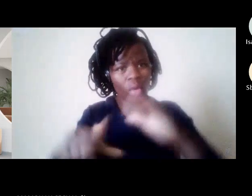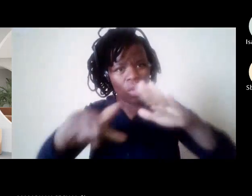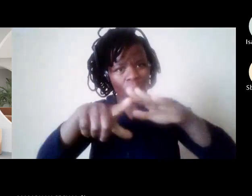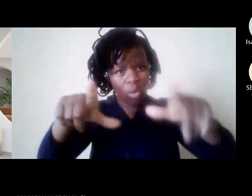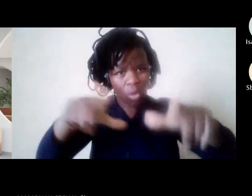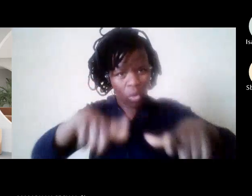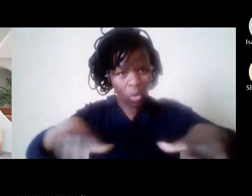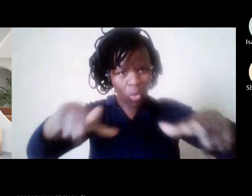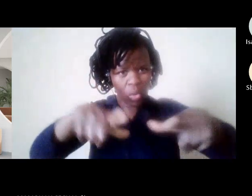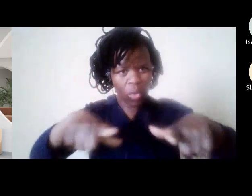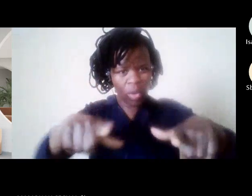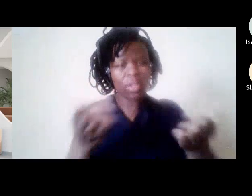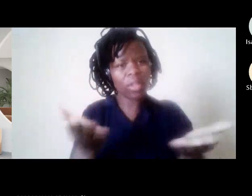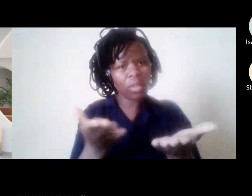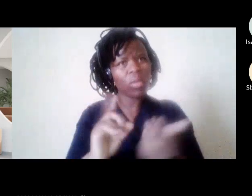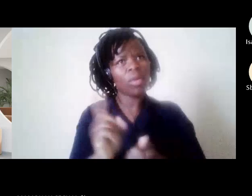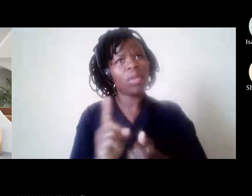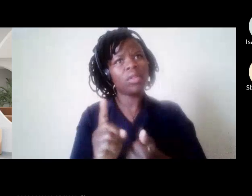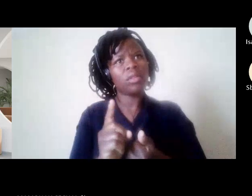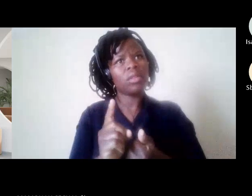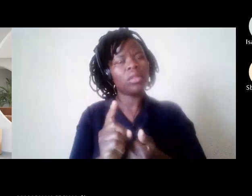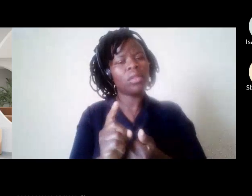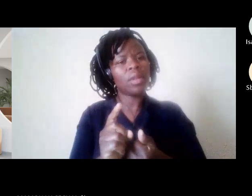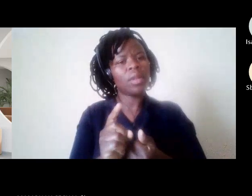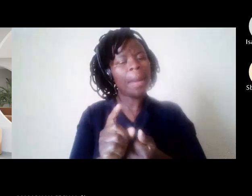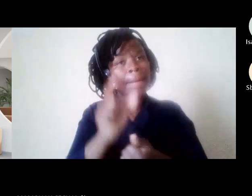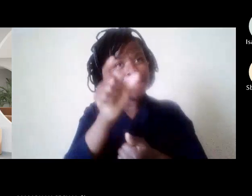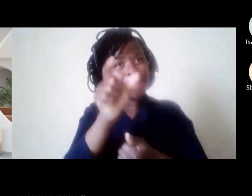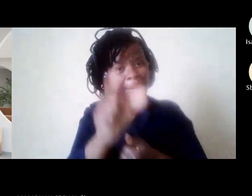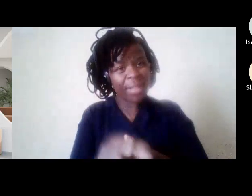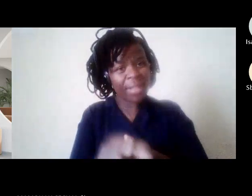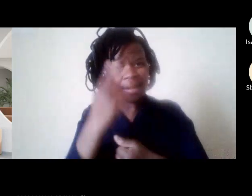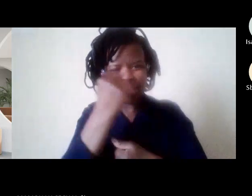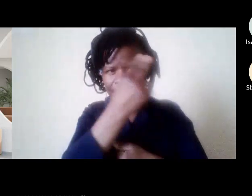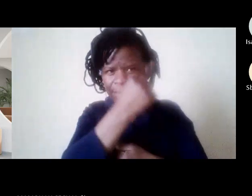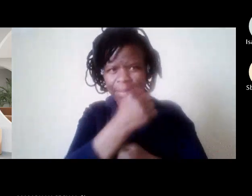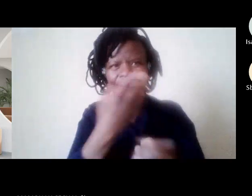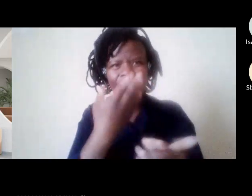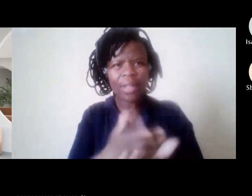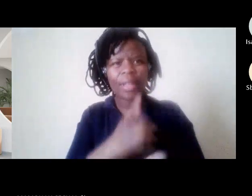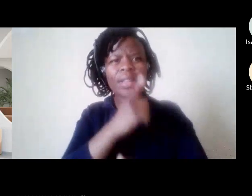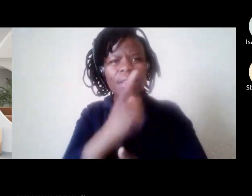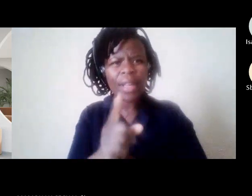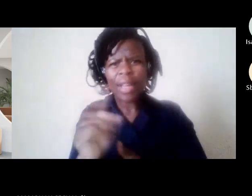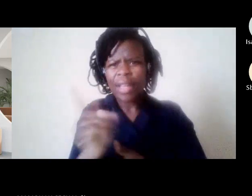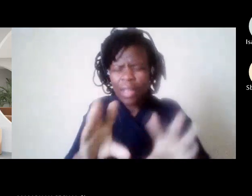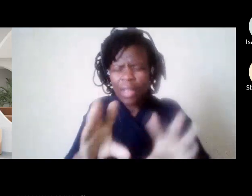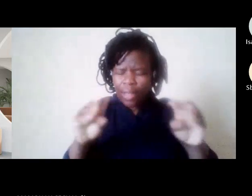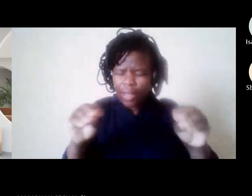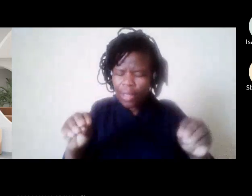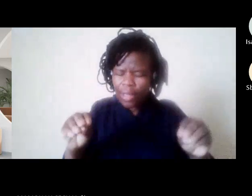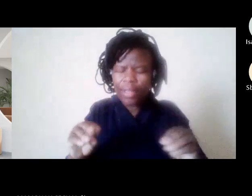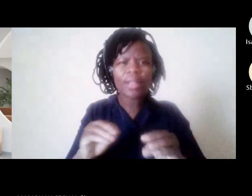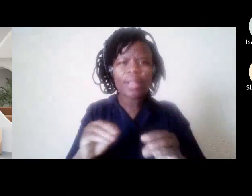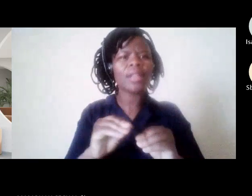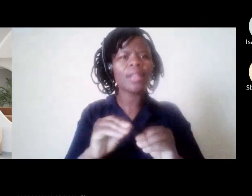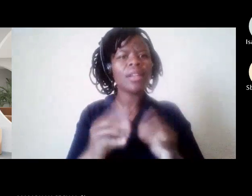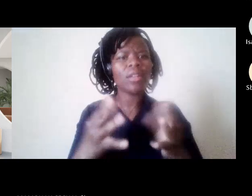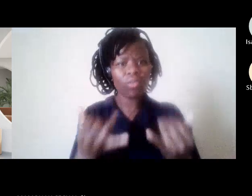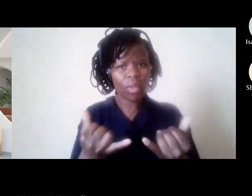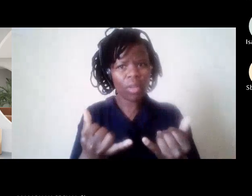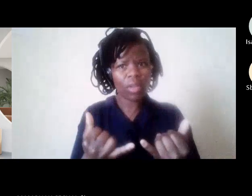it's an advanced way which some persons with visual impairment are able to tell what's around them. In fact, we did an exercise whereby